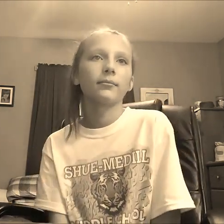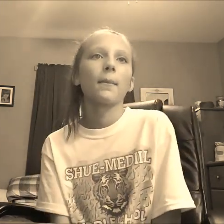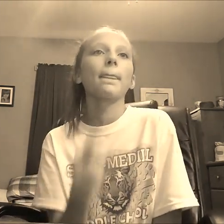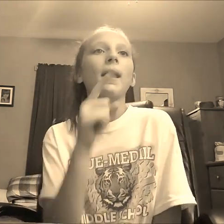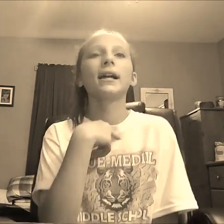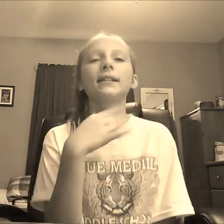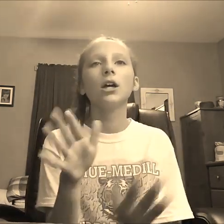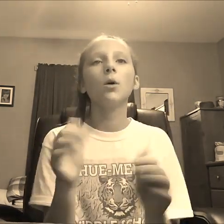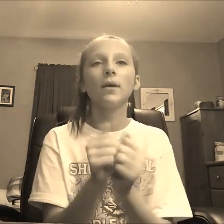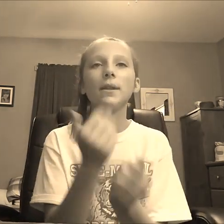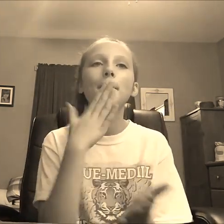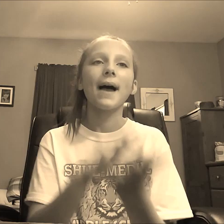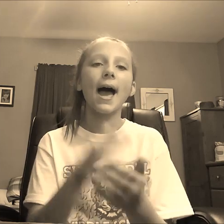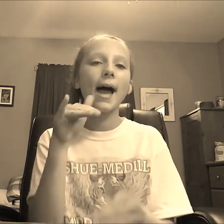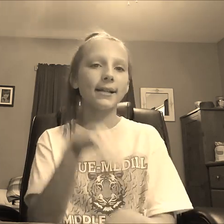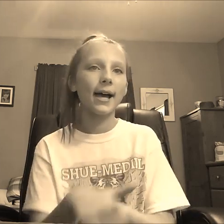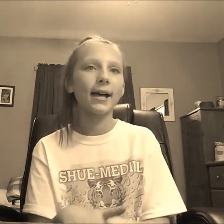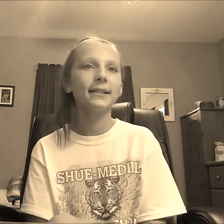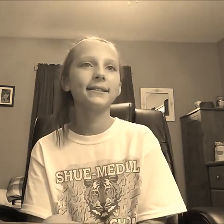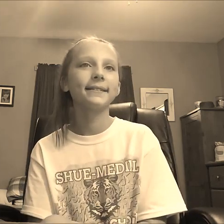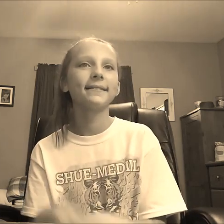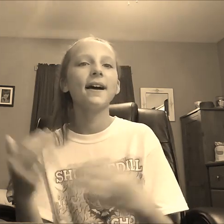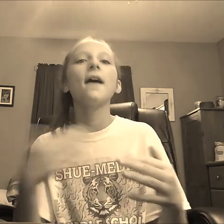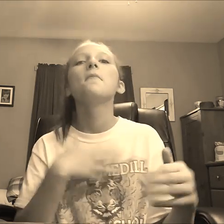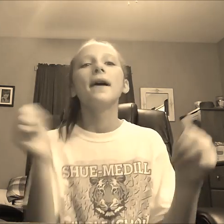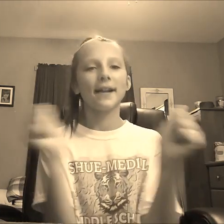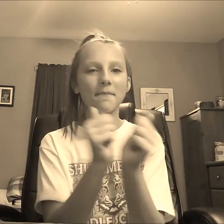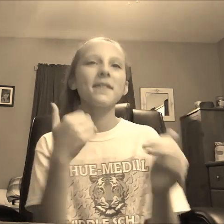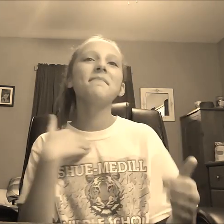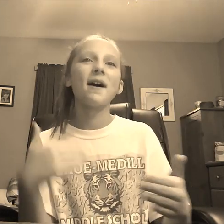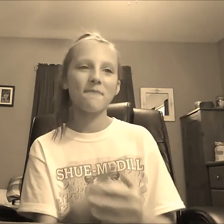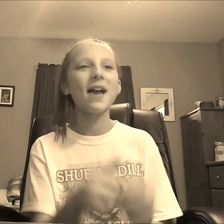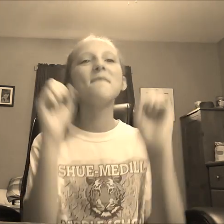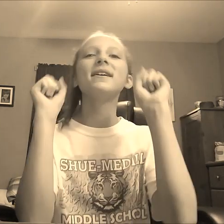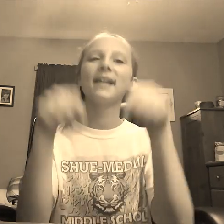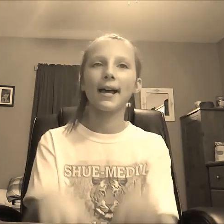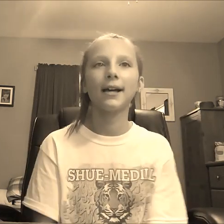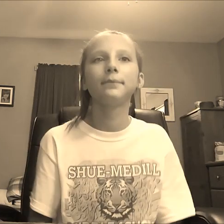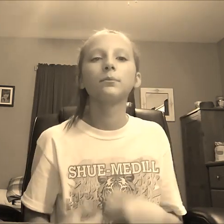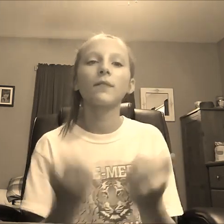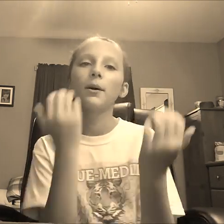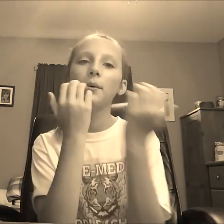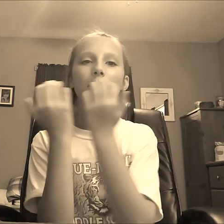I can deal with the bad nights When I'm with my baby When